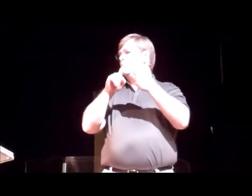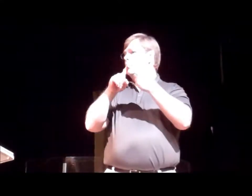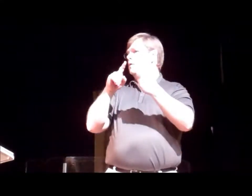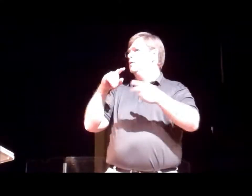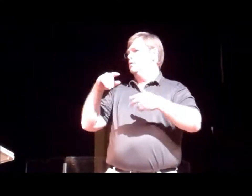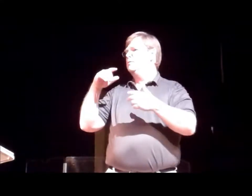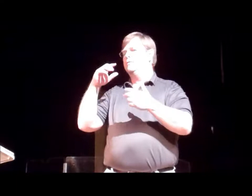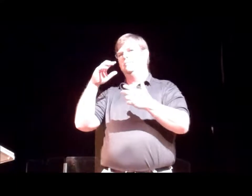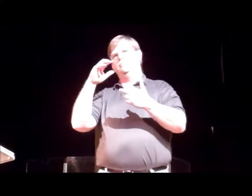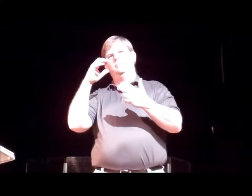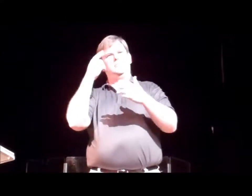Last Supper,